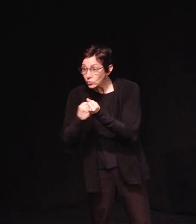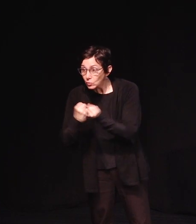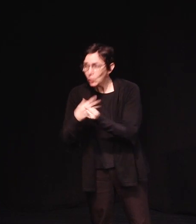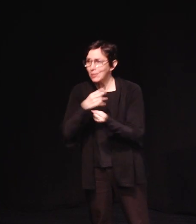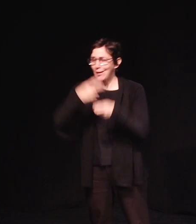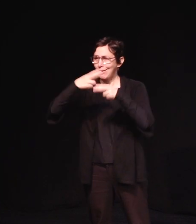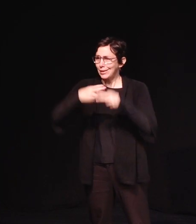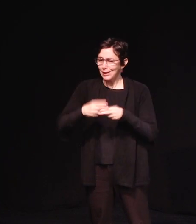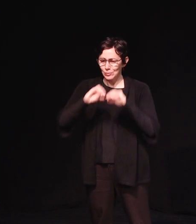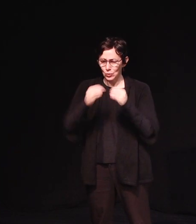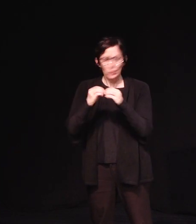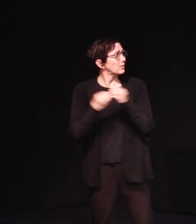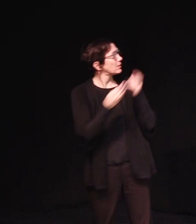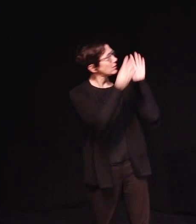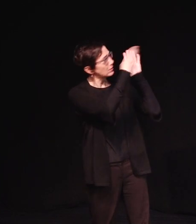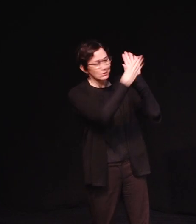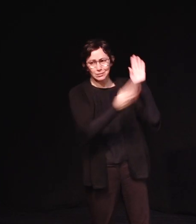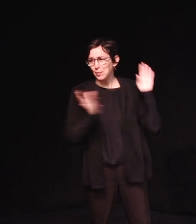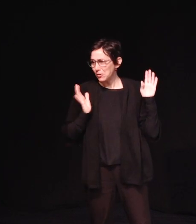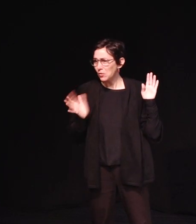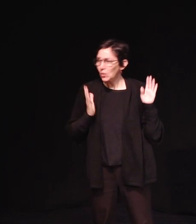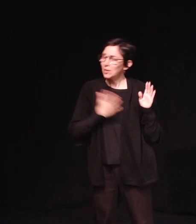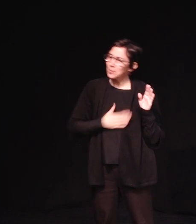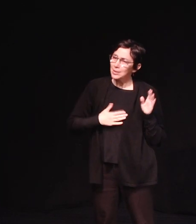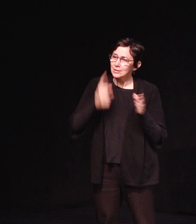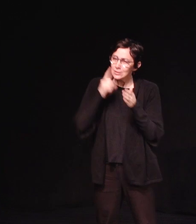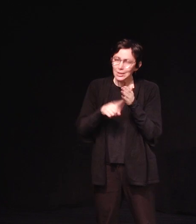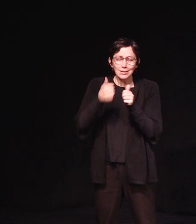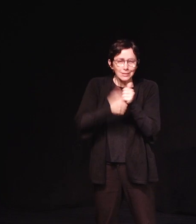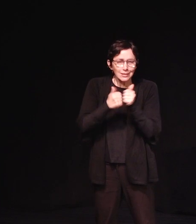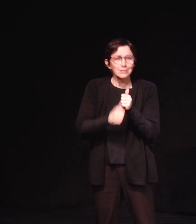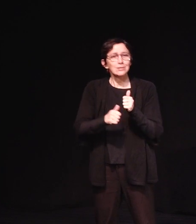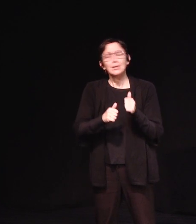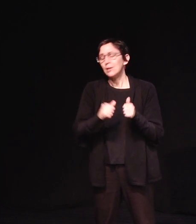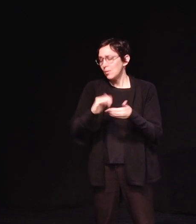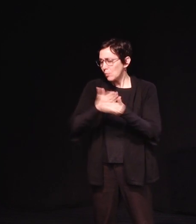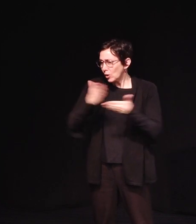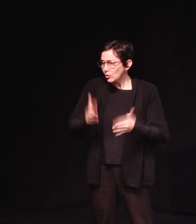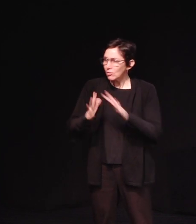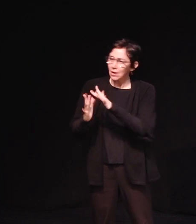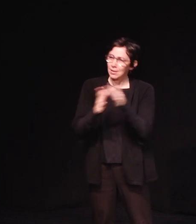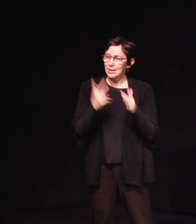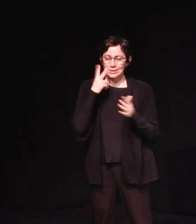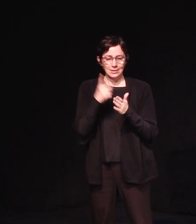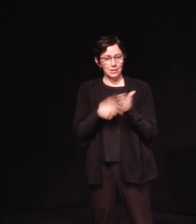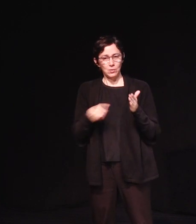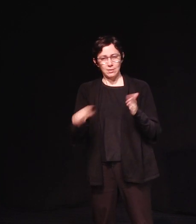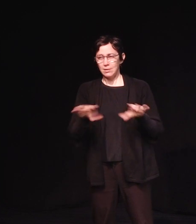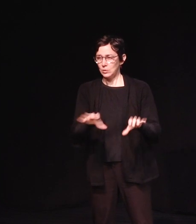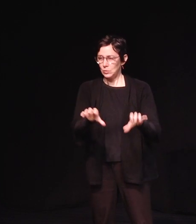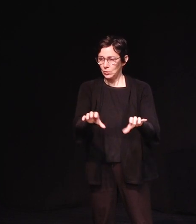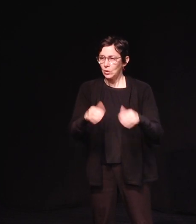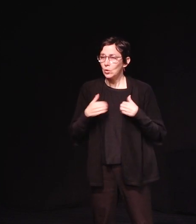there of many of our supporters, and please check them out online and check out all of our partners online as well. We have